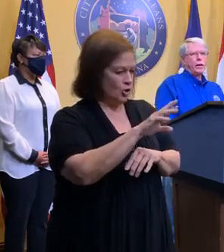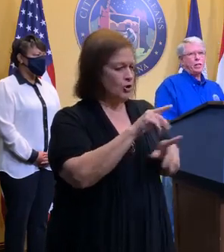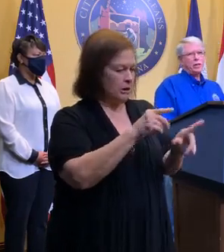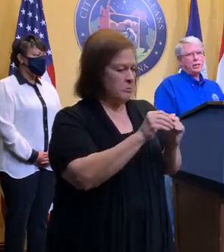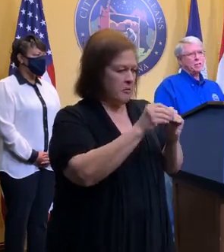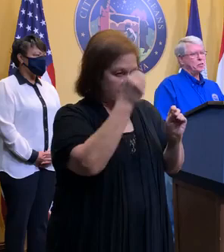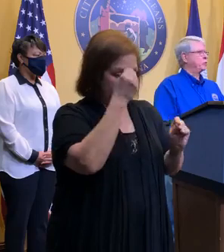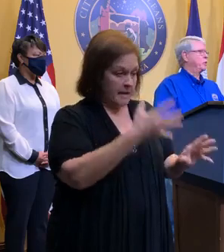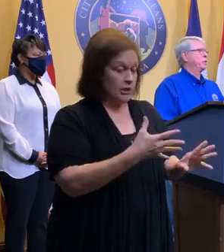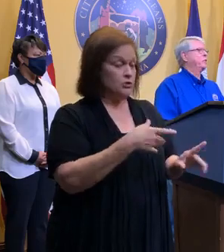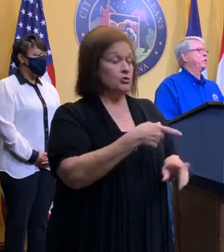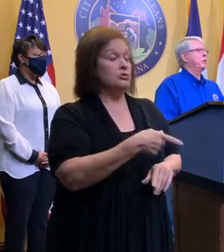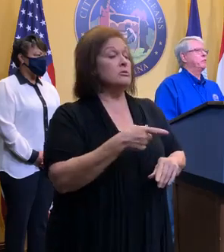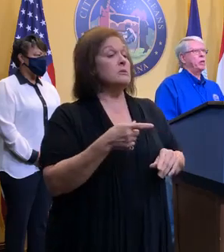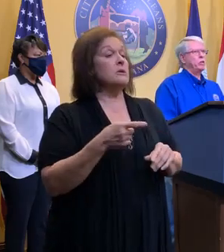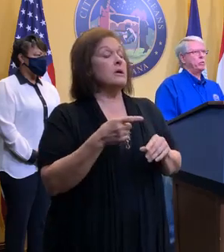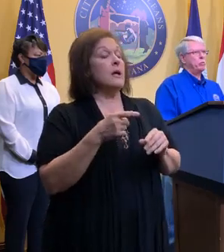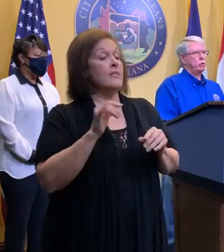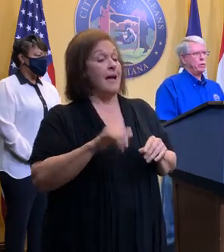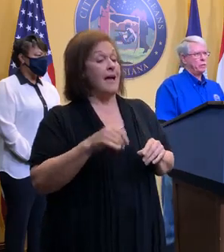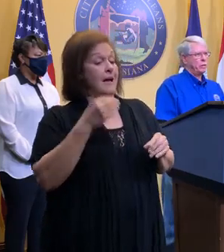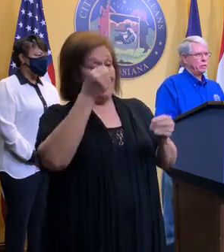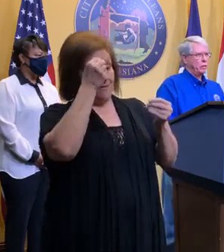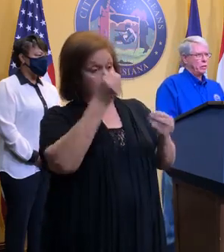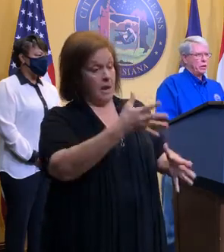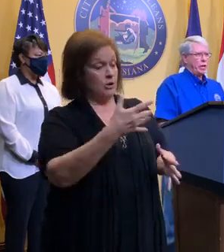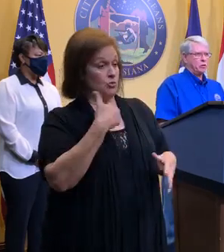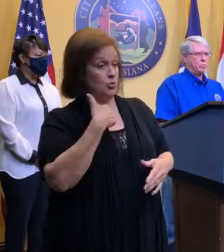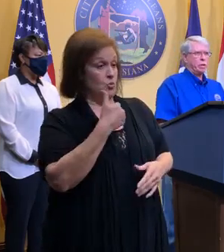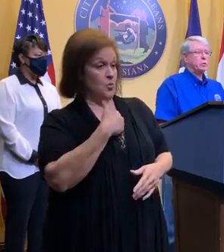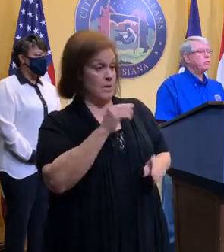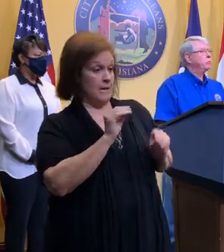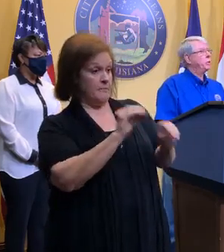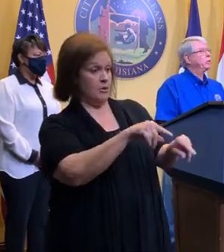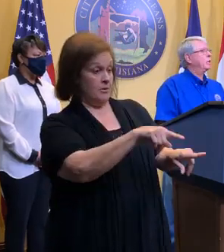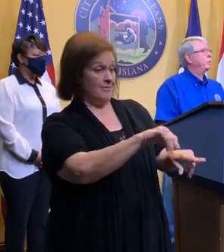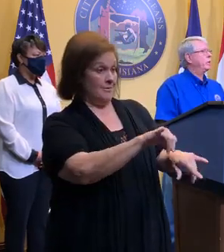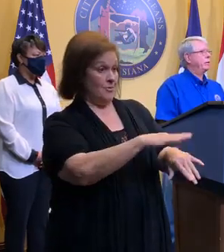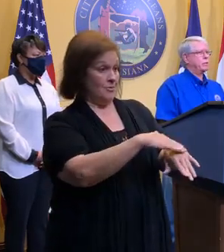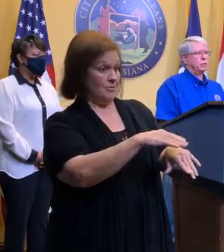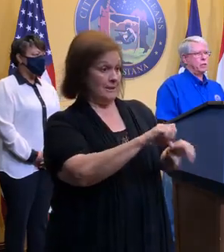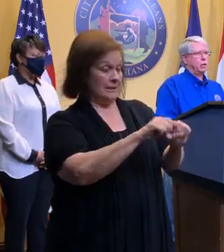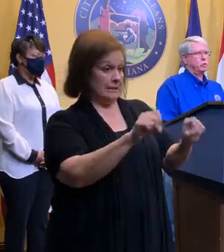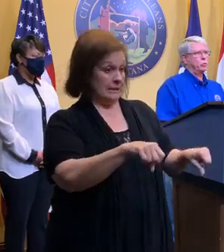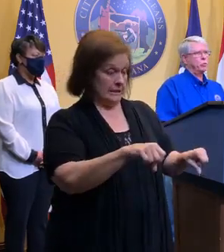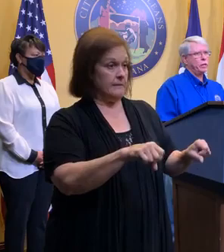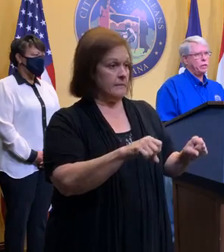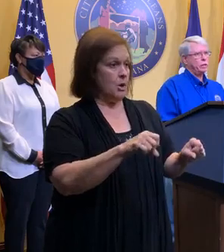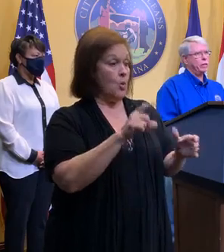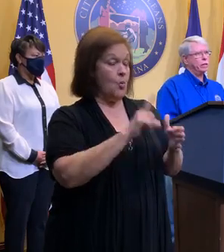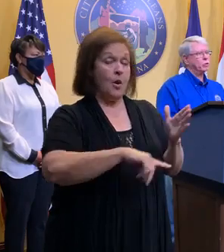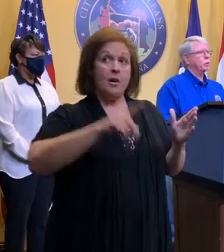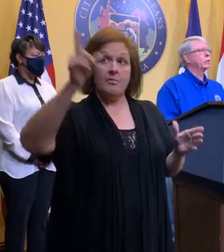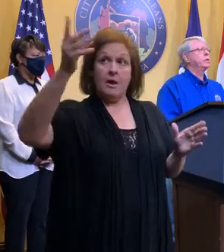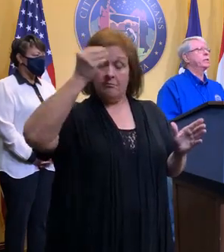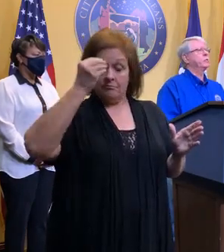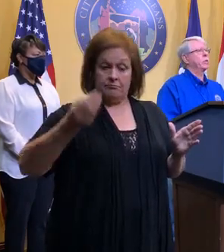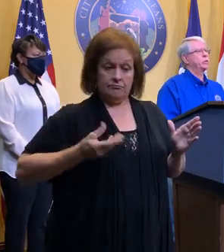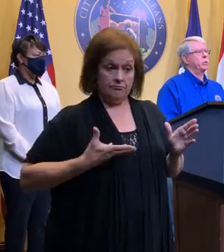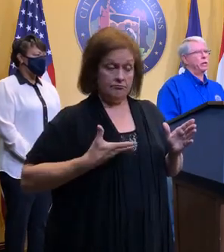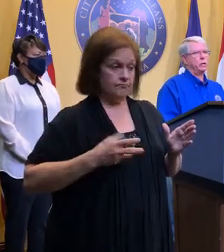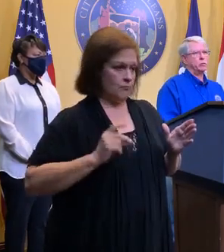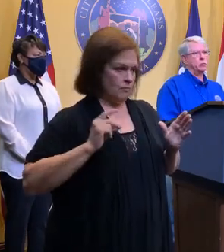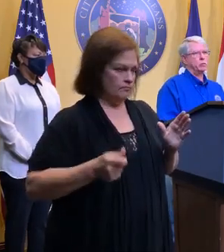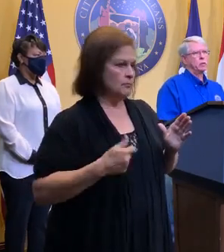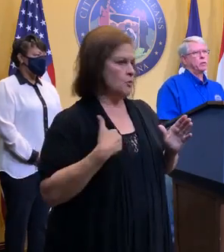The one caveat is the information that we put out there is the best information that we have at the time. So we want to get that out as quickly